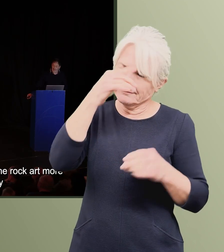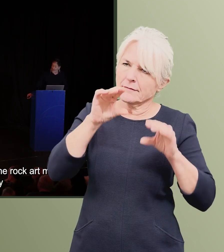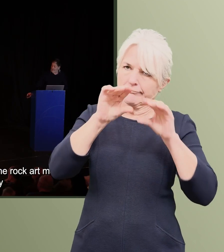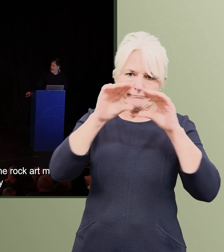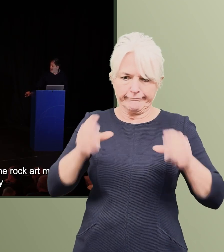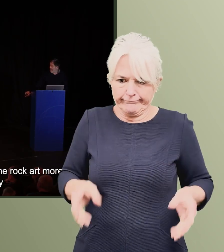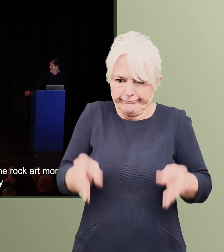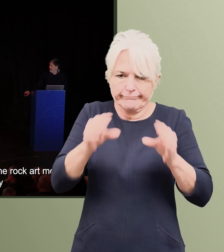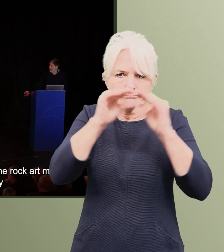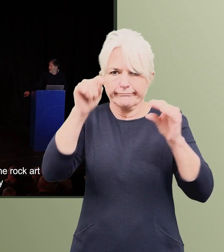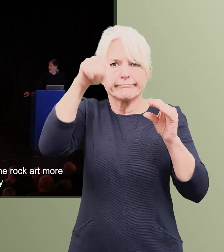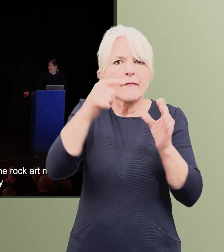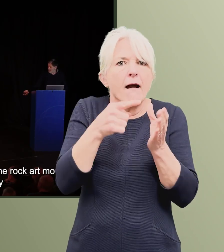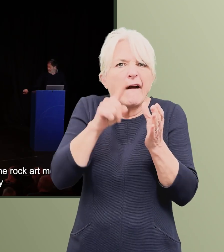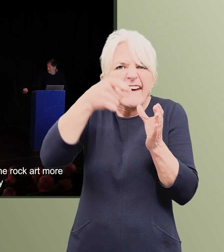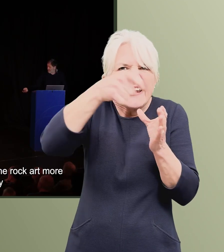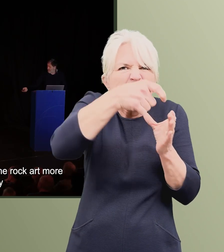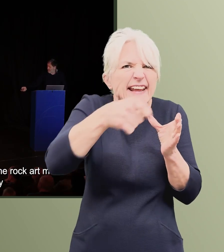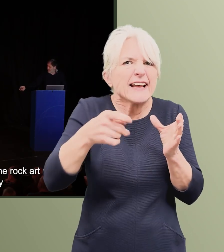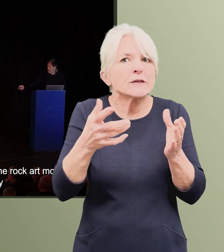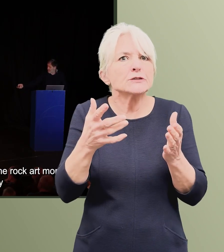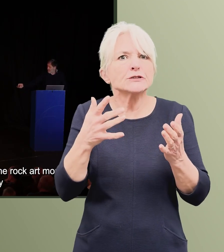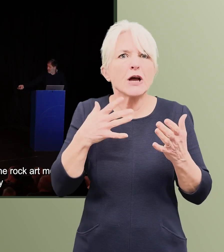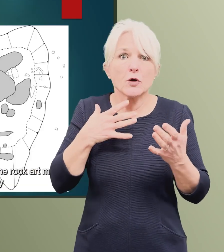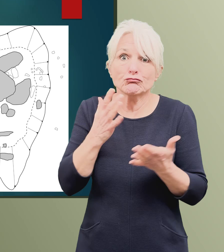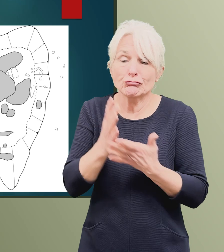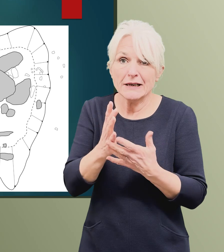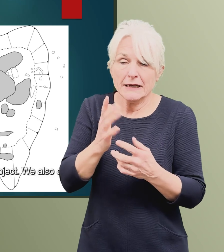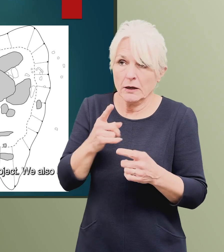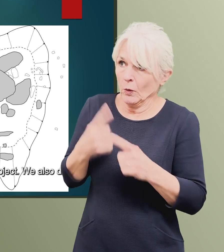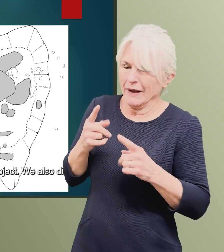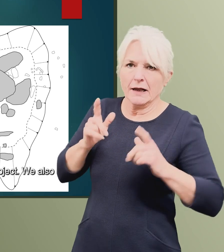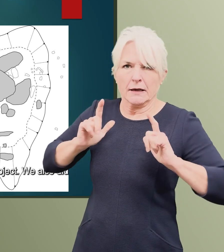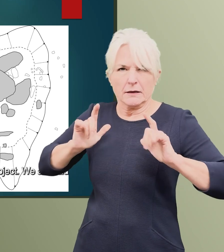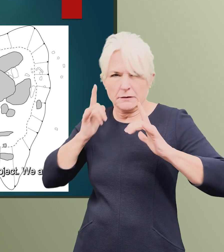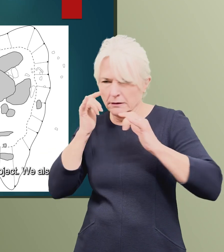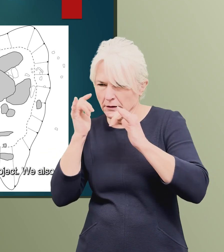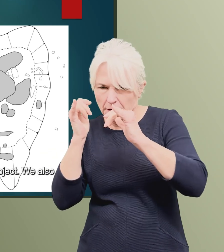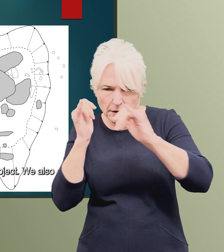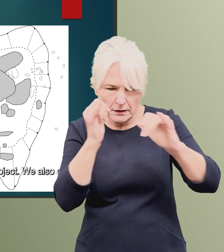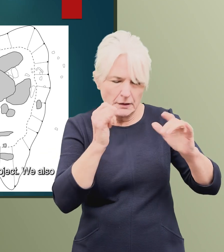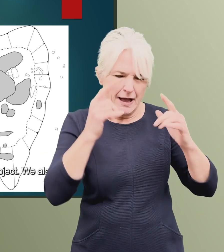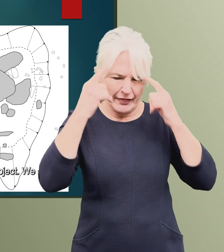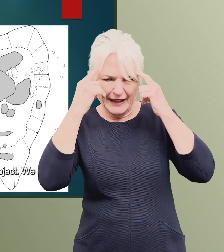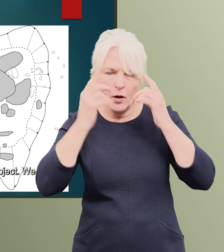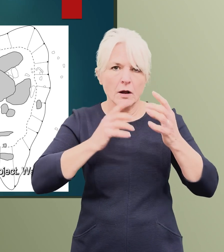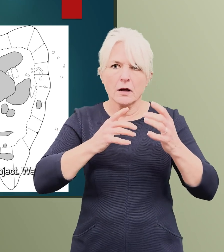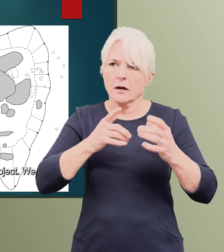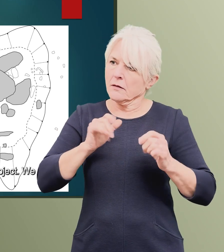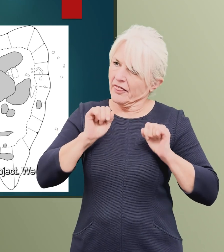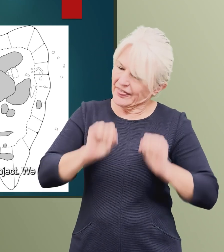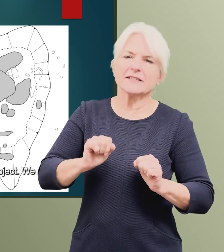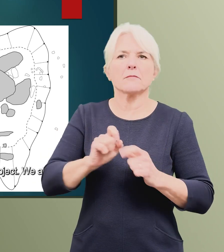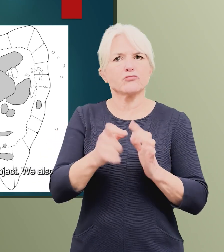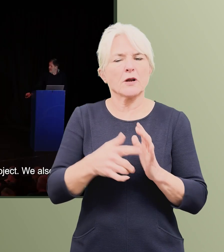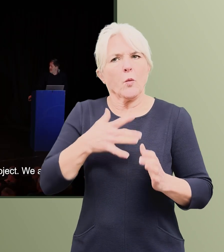chamber itself, and obviously the rock art, more so than Chris. And Chris was really a rapid survey to get what he wanted out